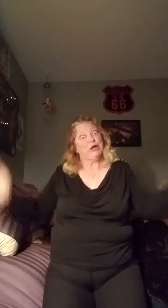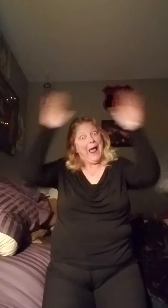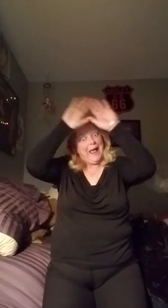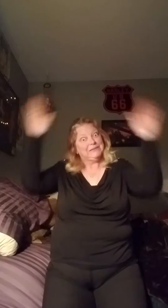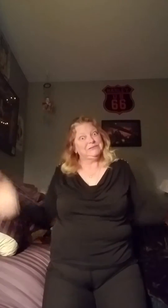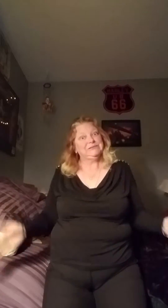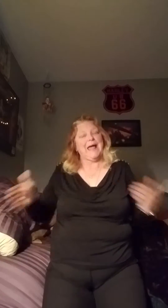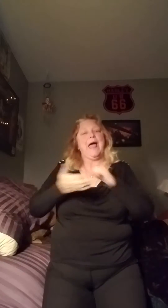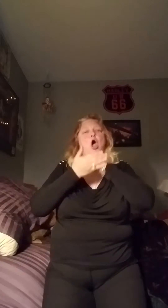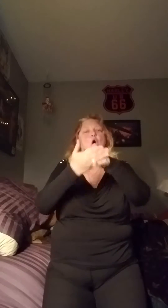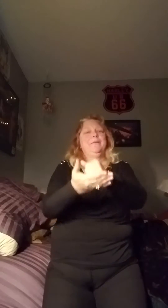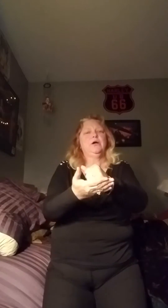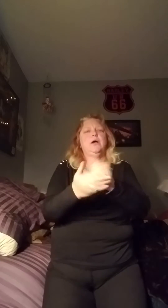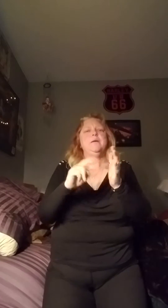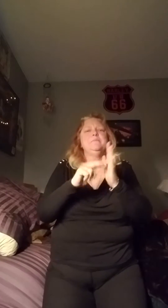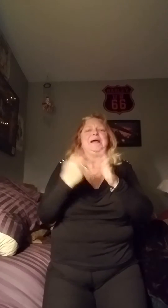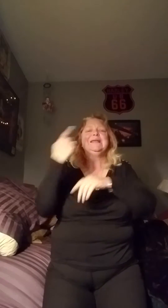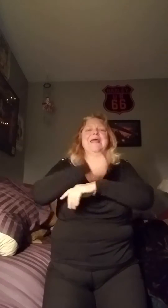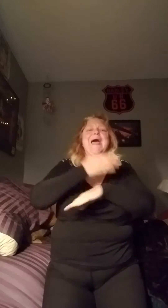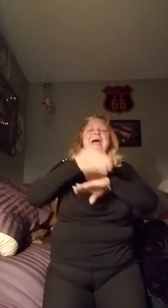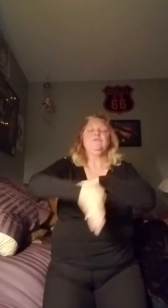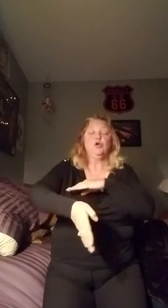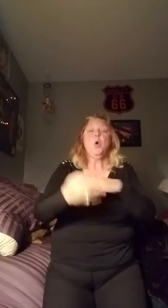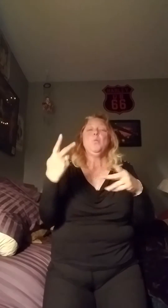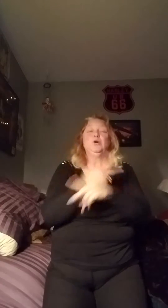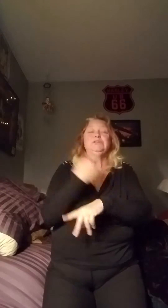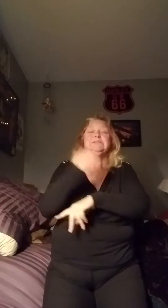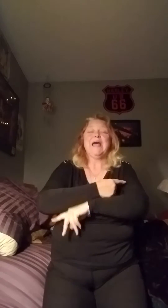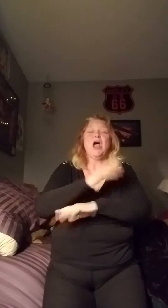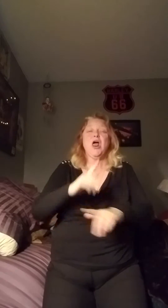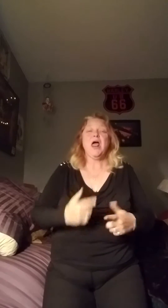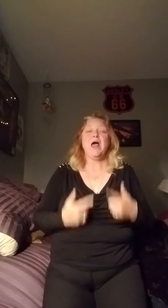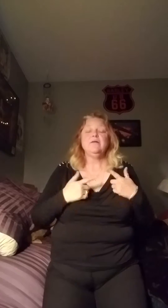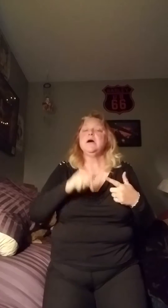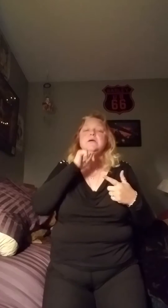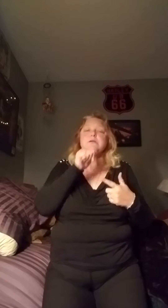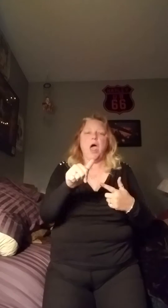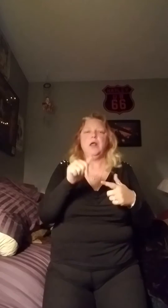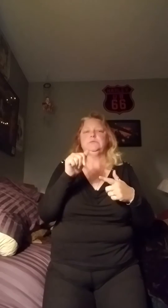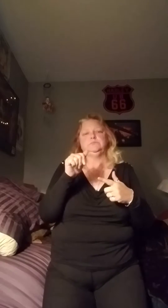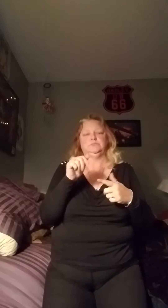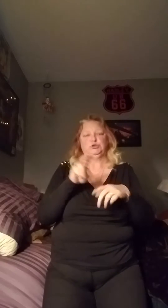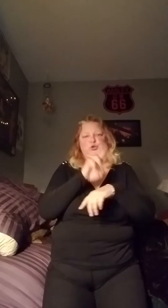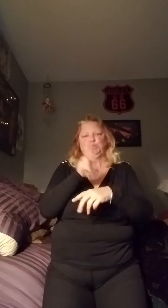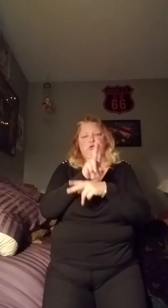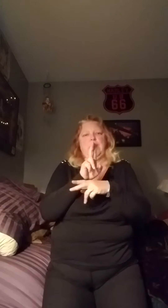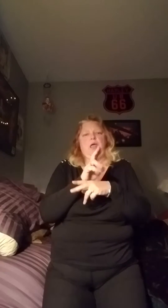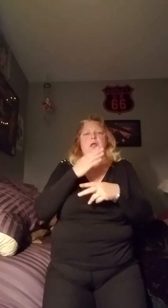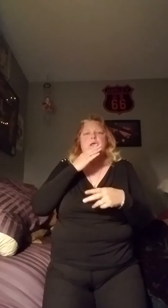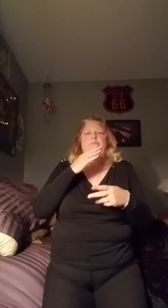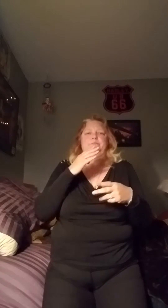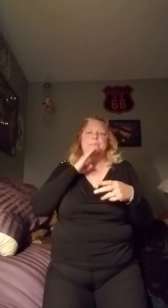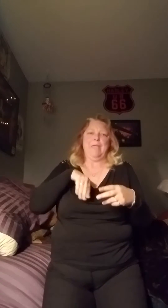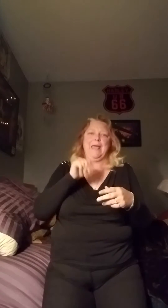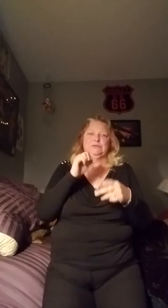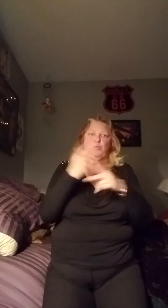it just means that the day after the worst day of your life usually is not as bad as the worst day of your life. It can get worse, but usually it just trends to